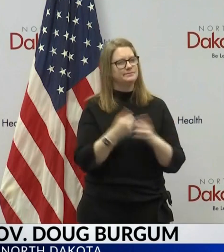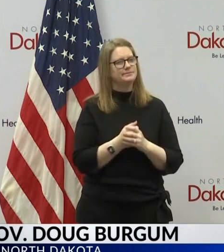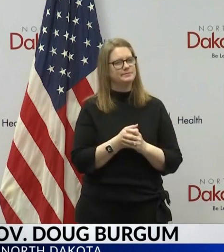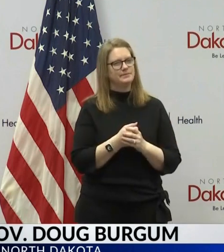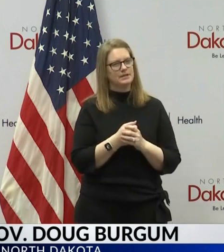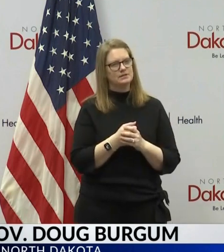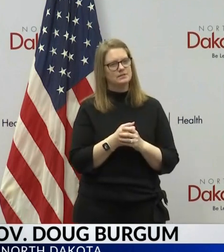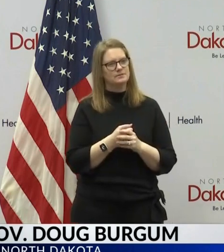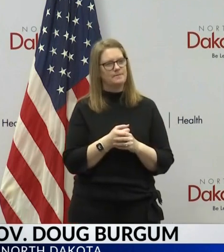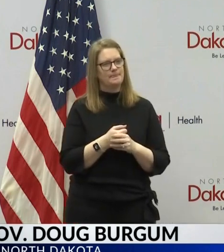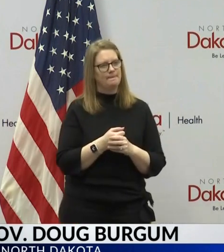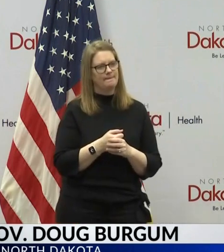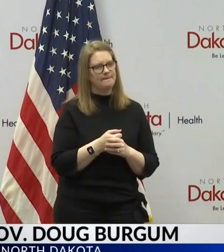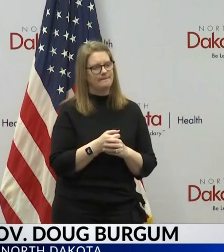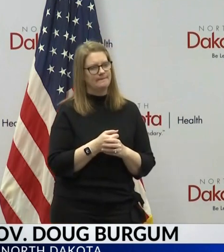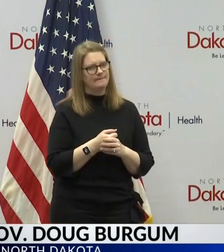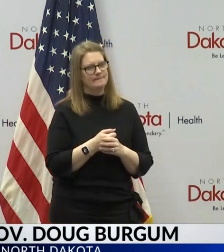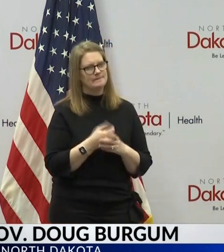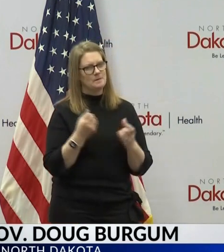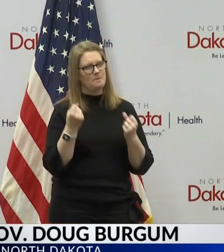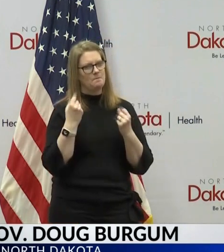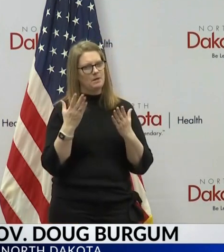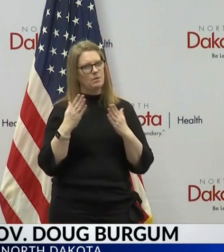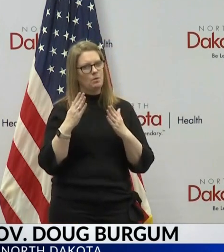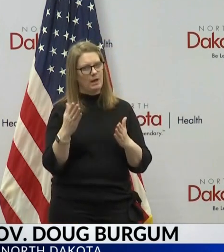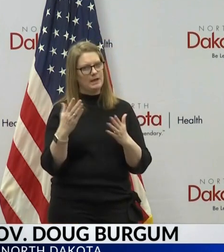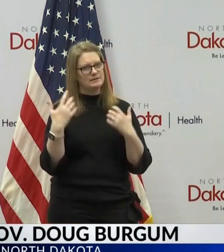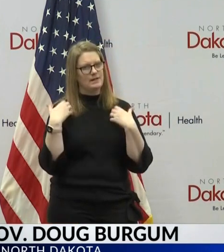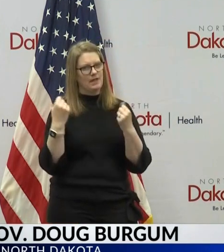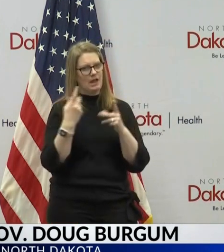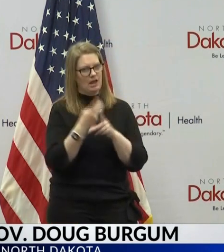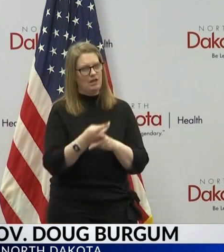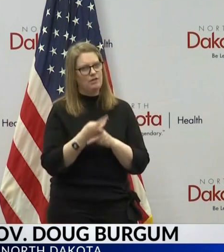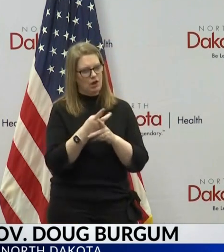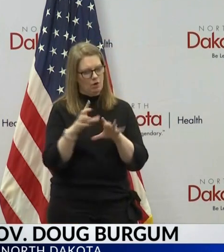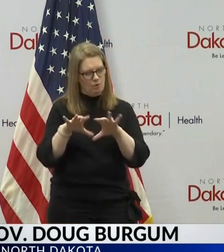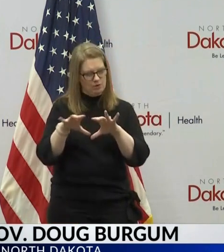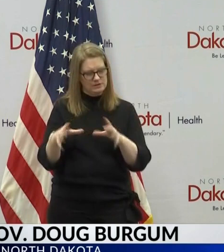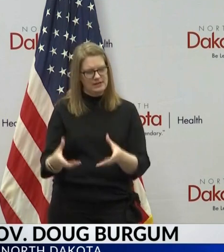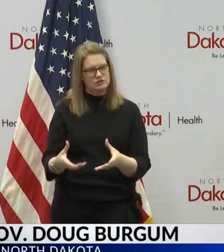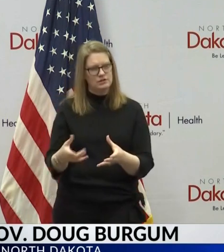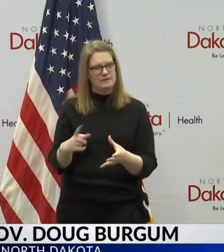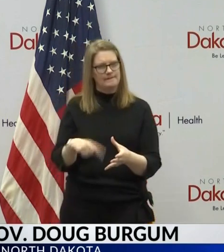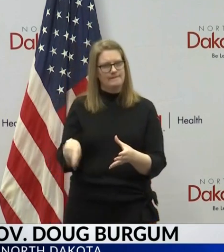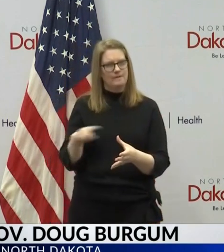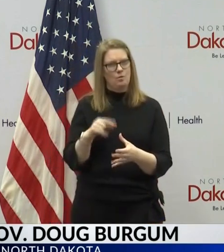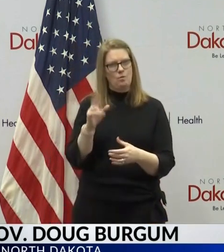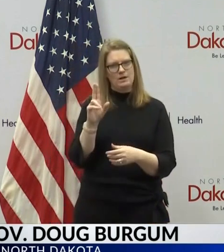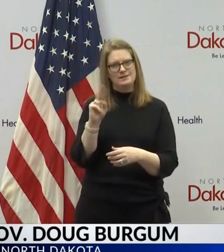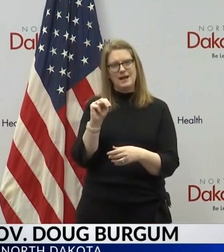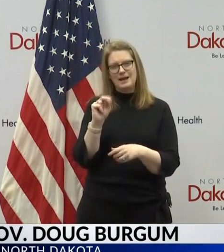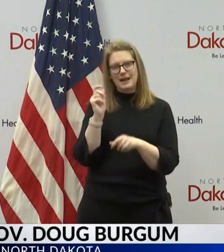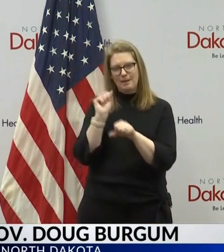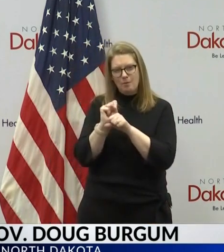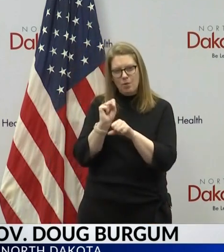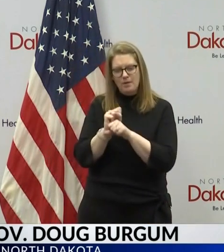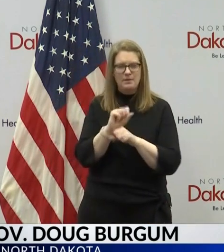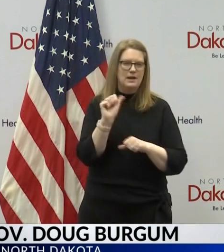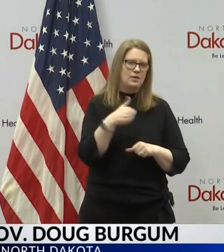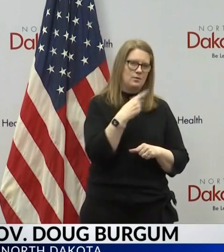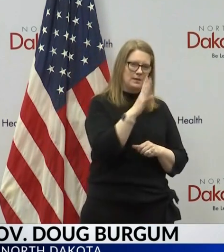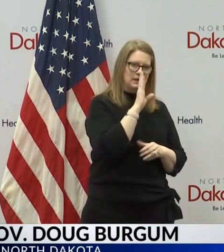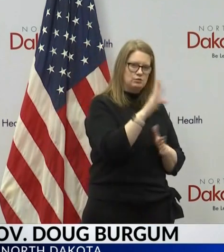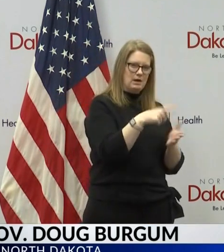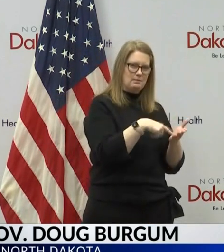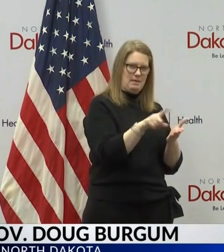ways that a healthcare organization could receive aid. One is through unemployment, and others could be direct